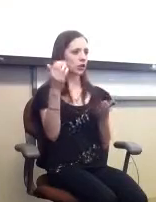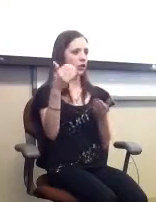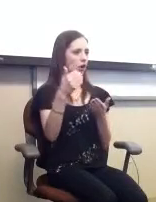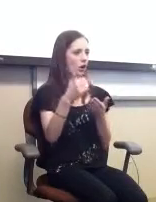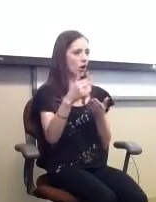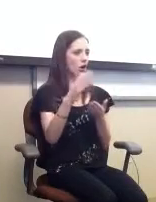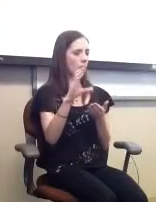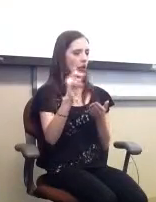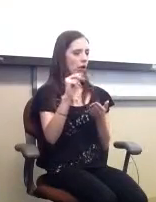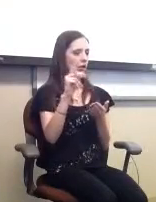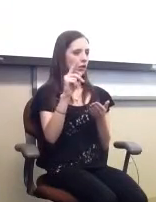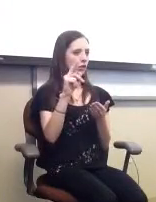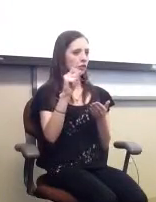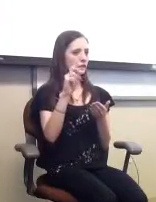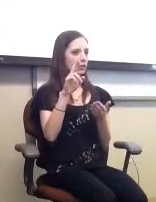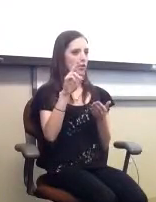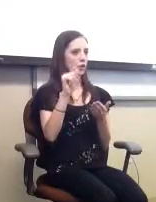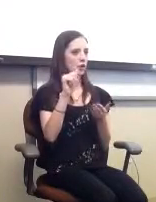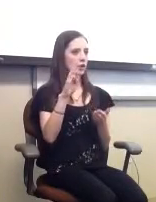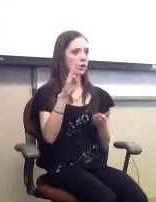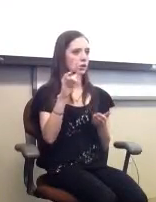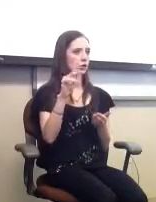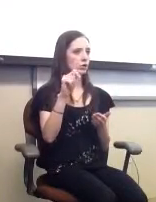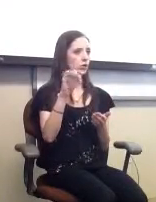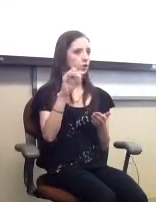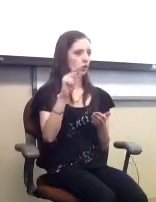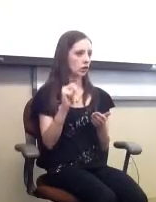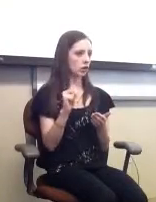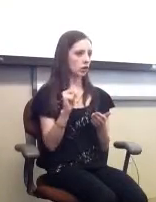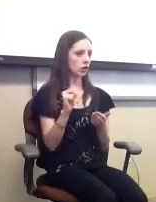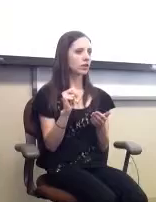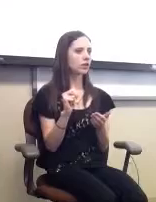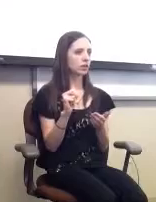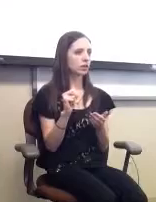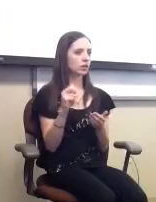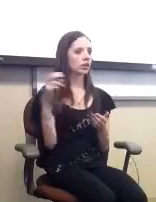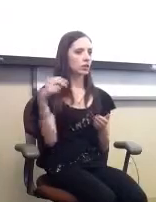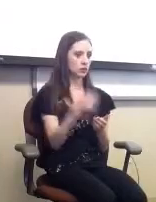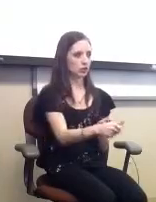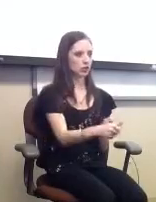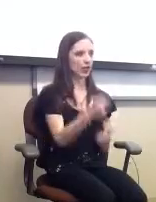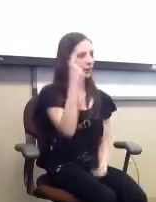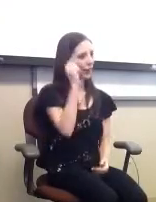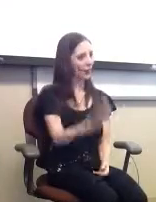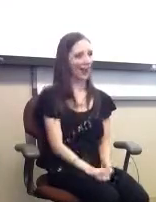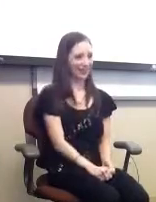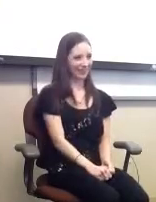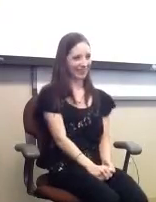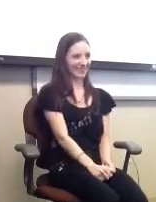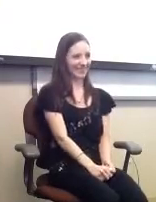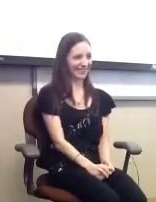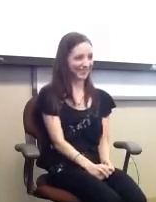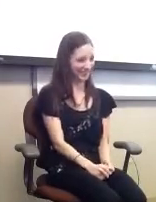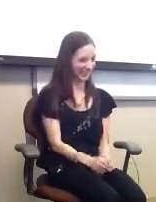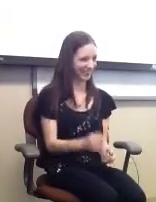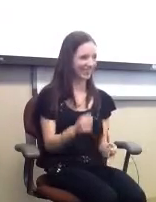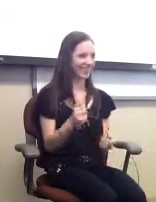first section is the one at the top that says, if their total client income, including spouse, family,